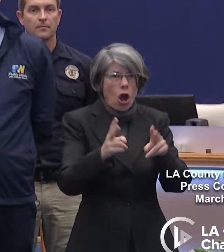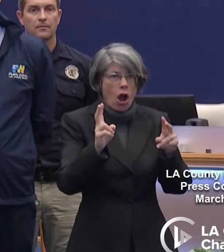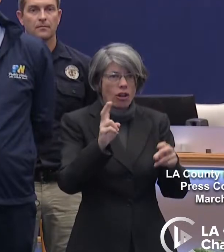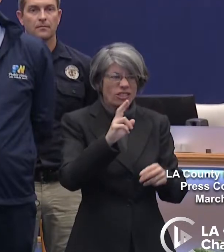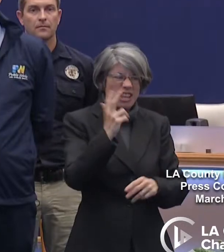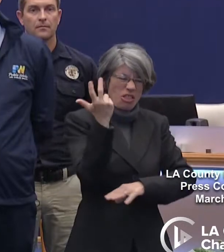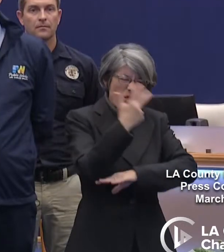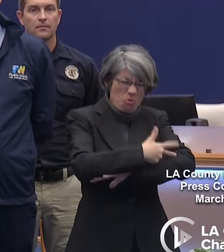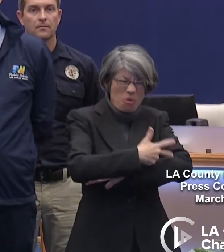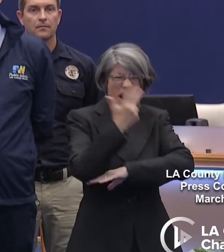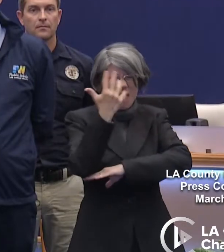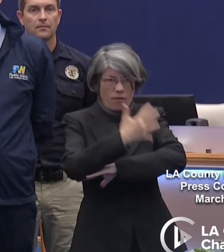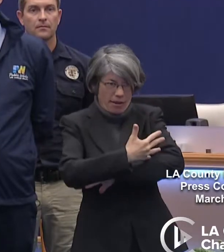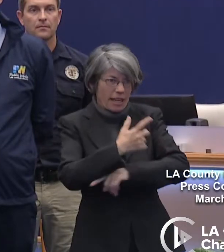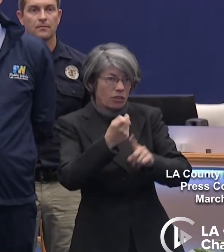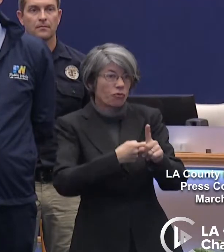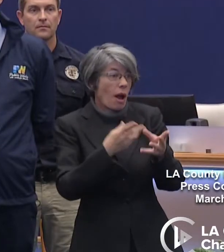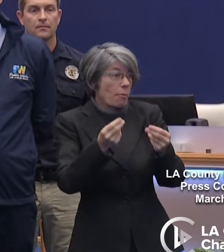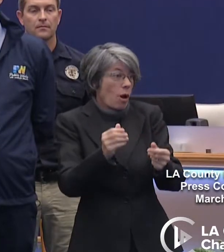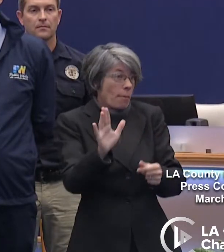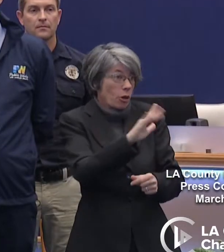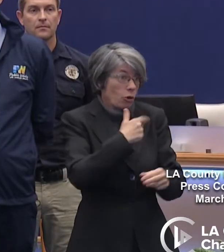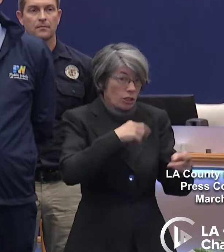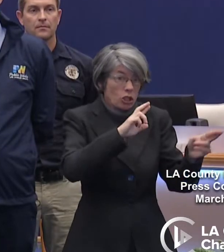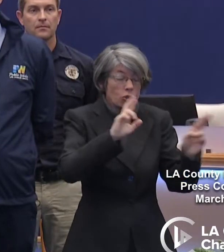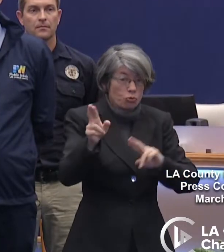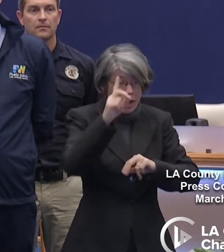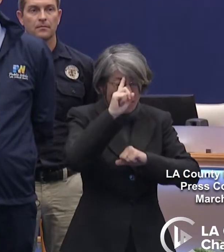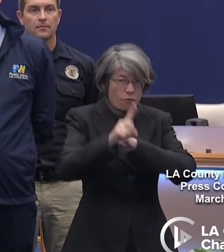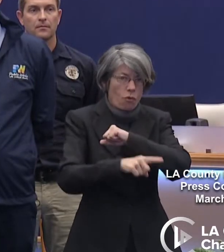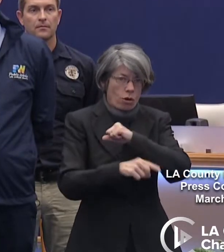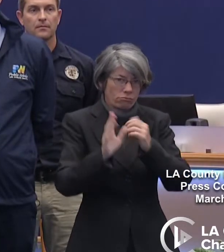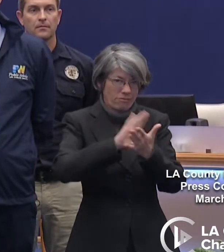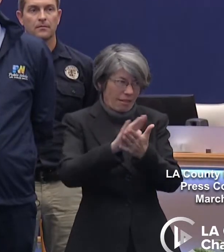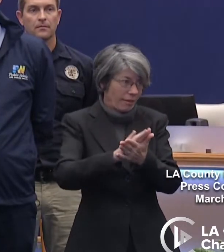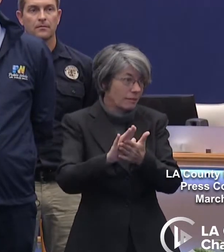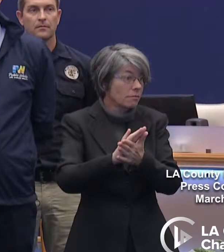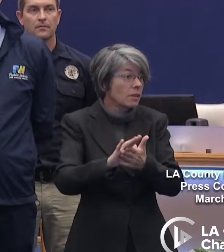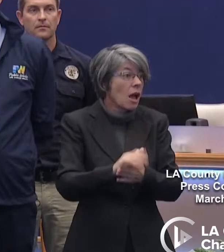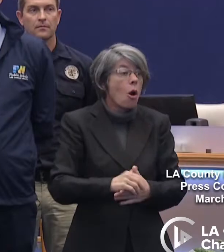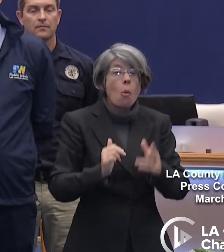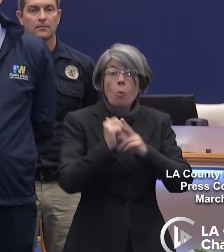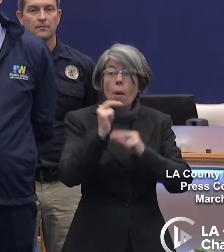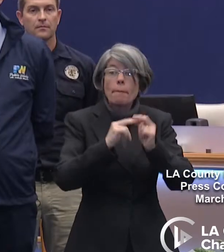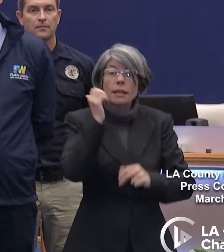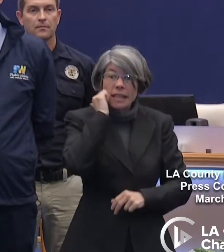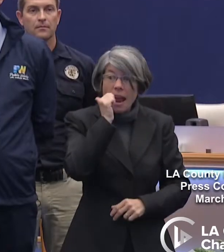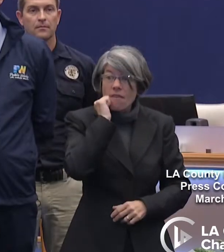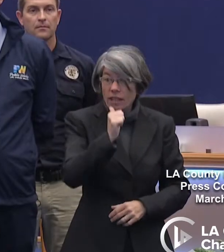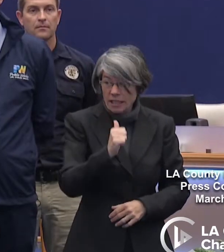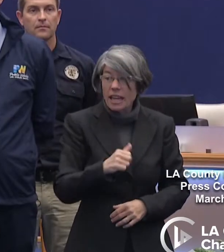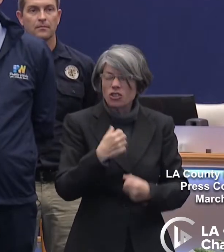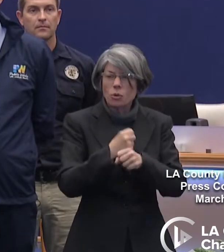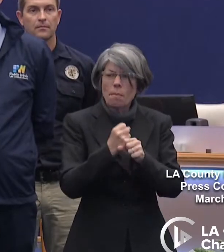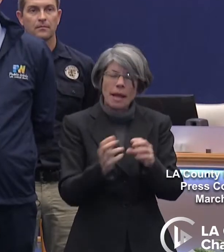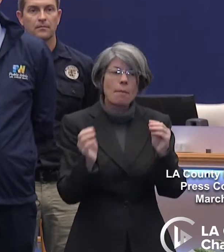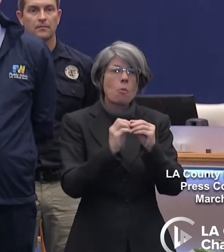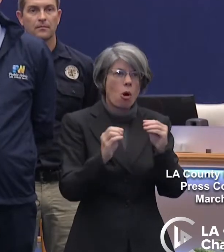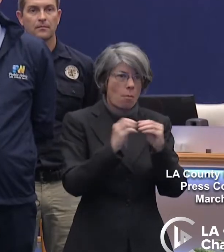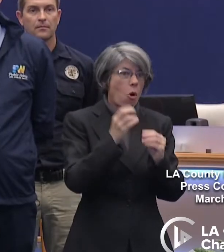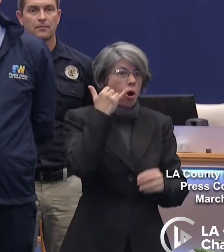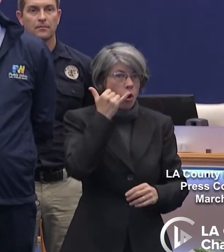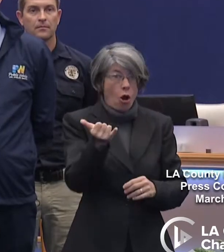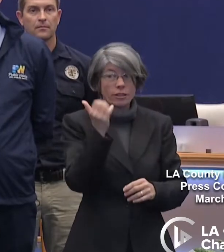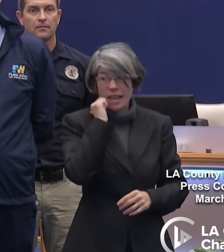to 5 days out for when your property is up for debris removal. We're building crews every day, and so we'll be making more and more calls